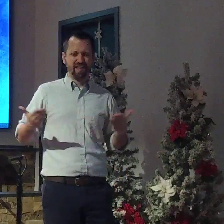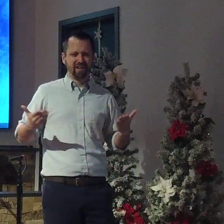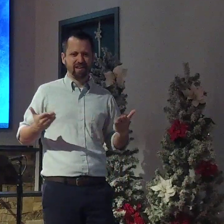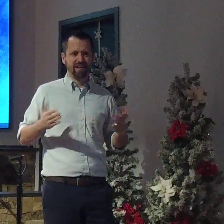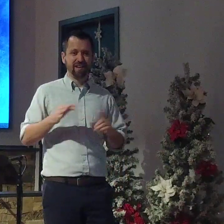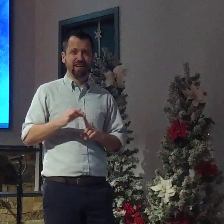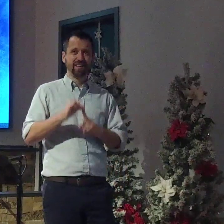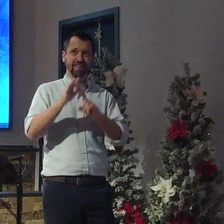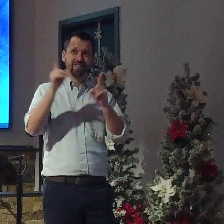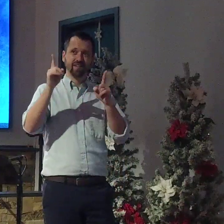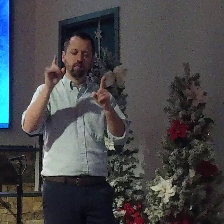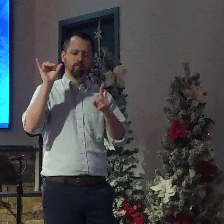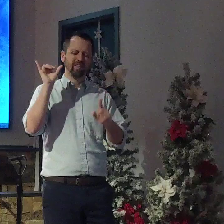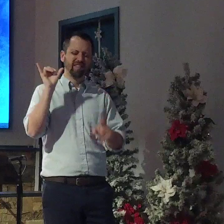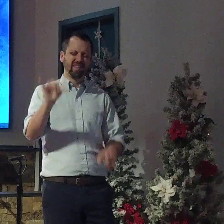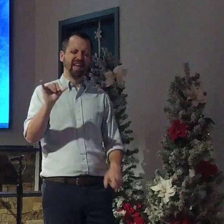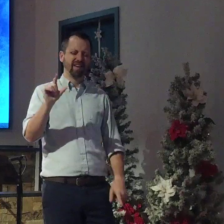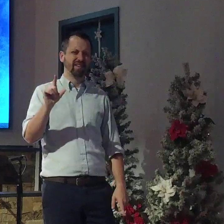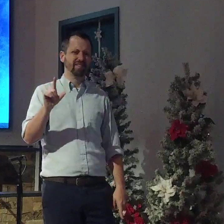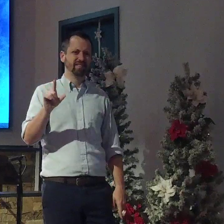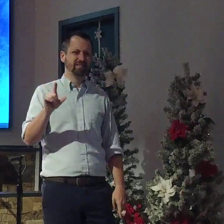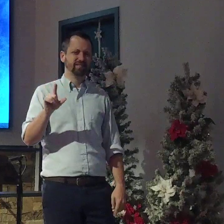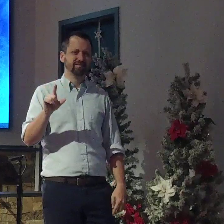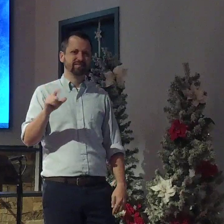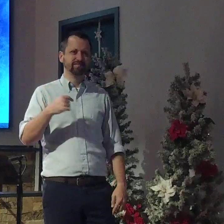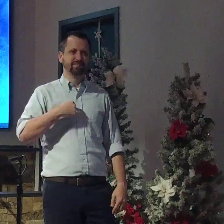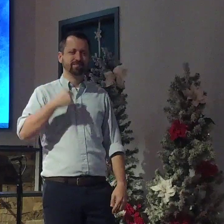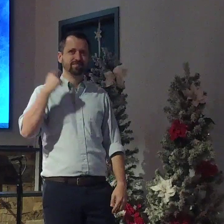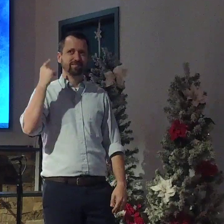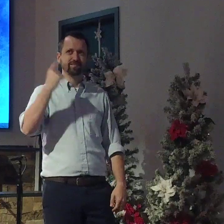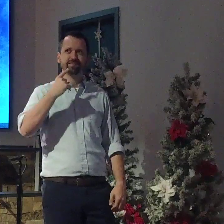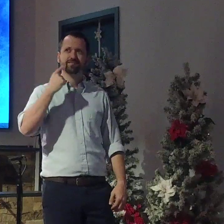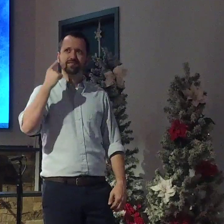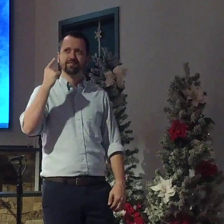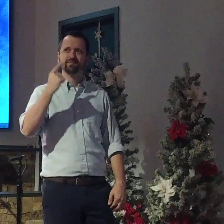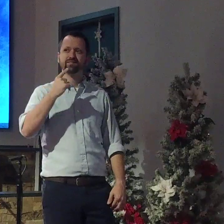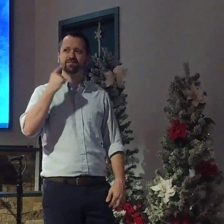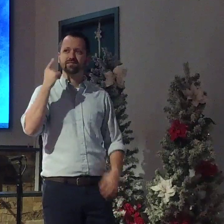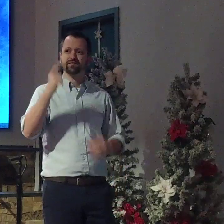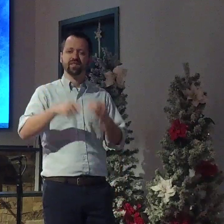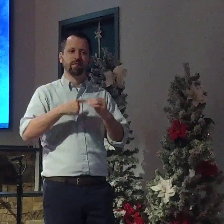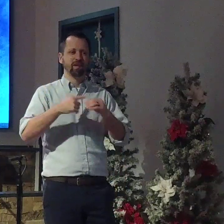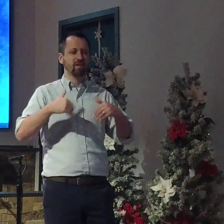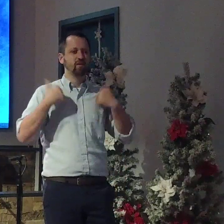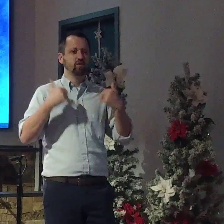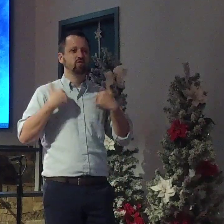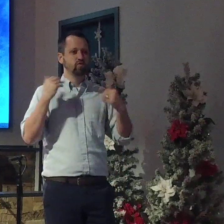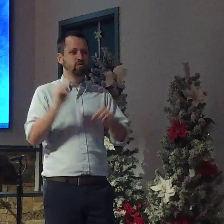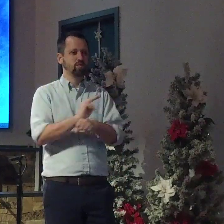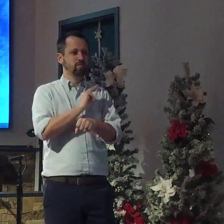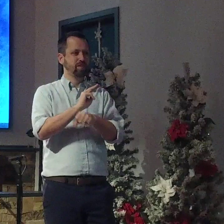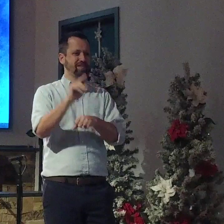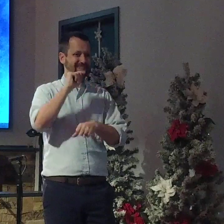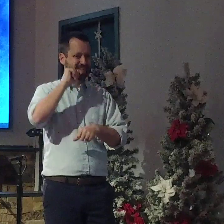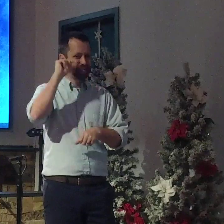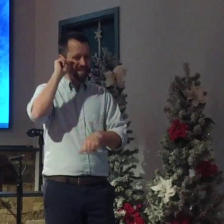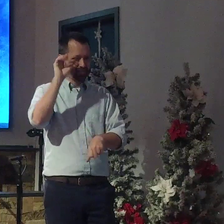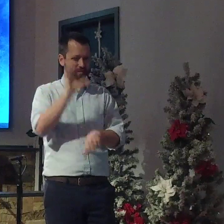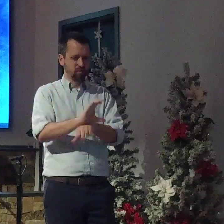liberating. It's like a load has been lifted off your back, and it's joyful. And yes,